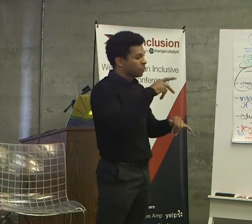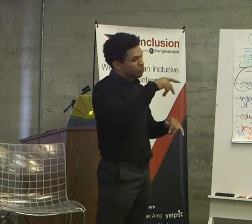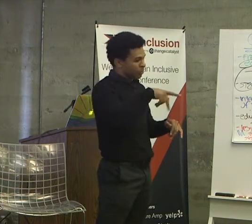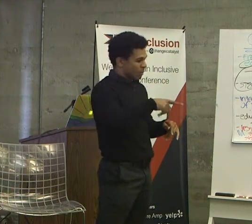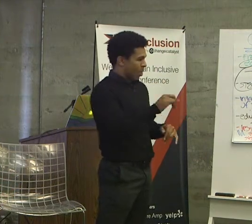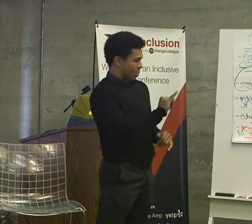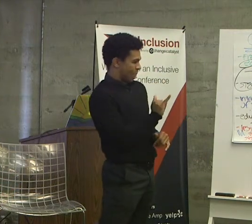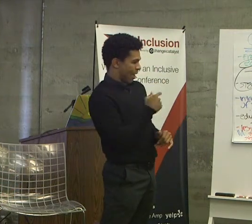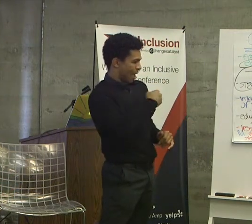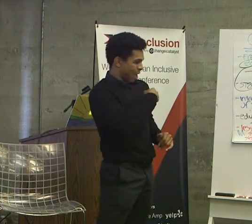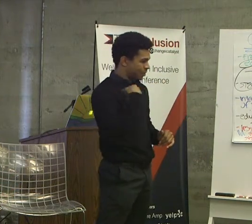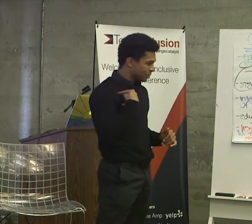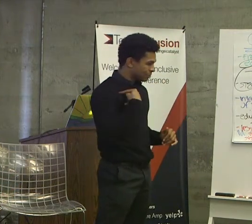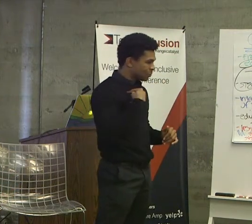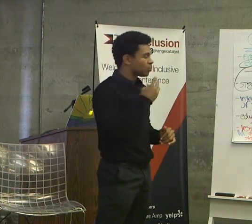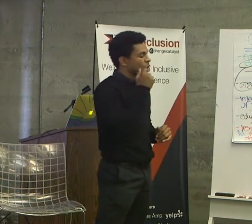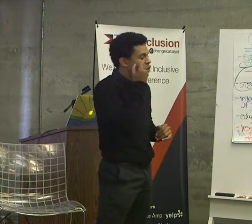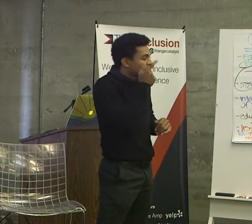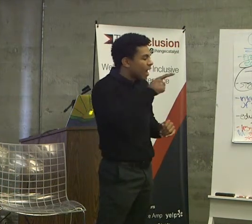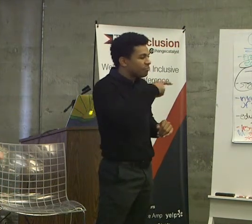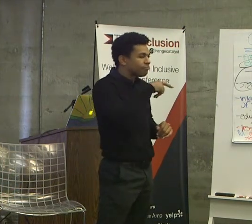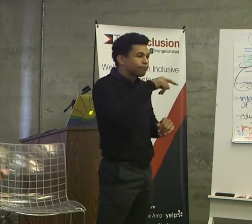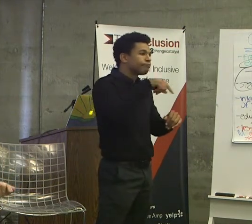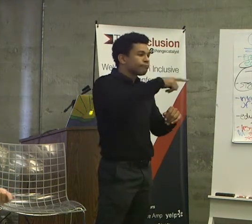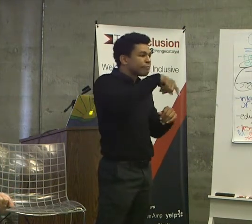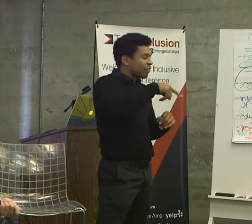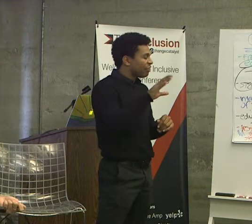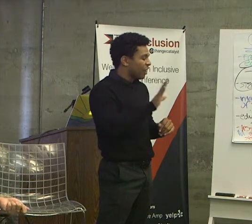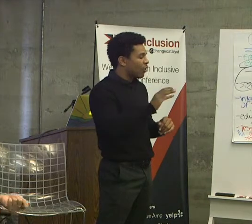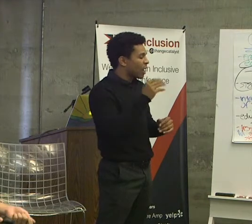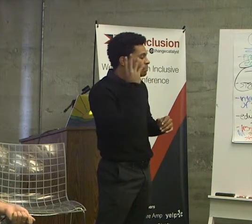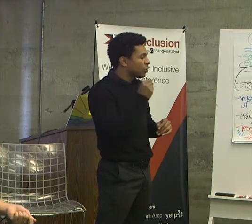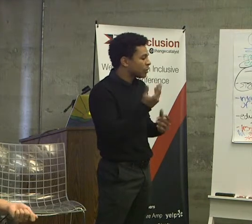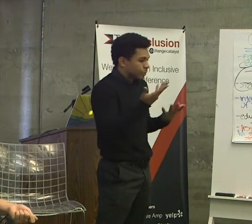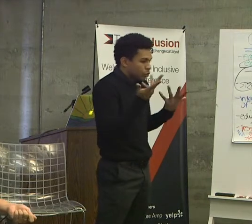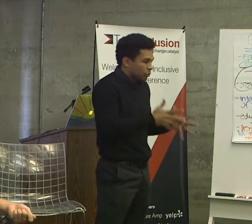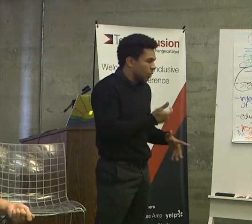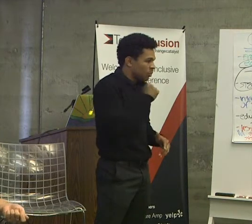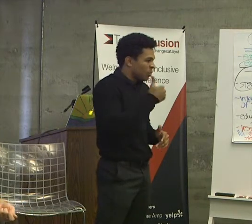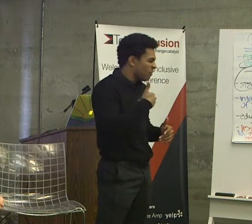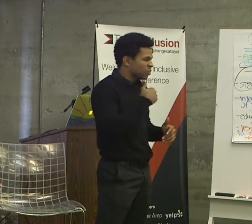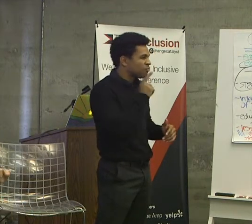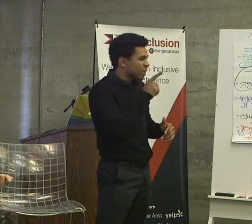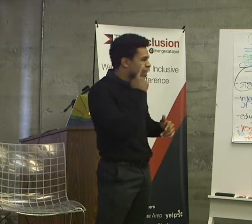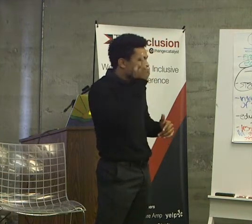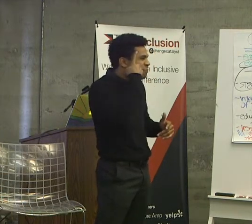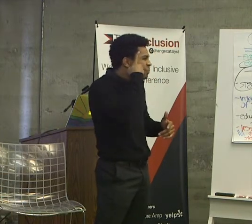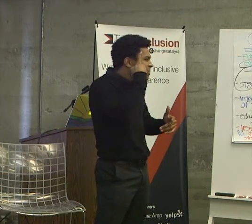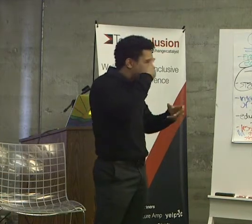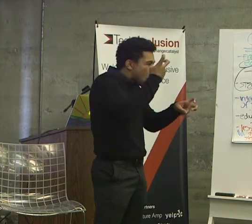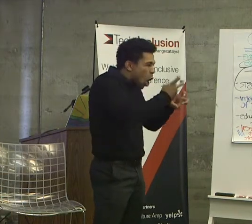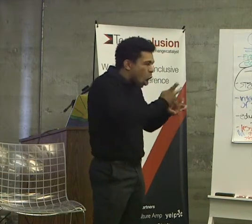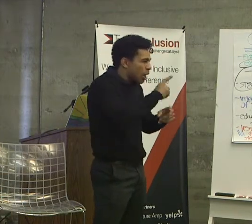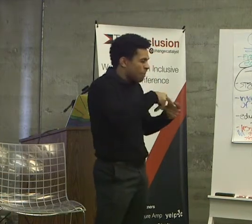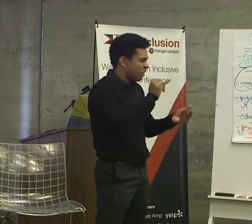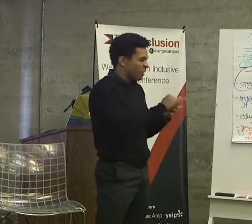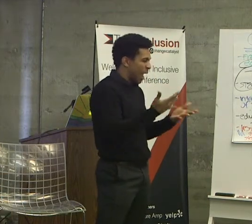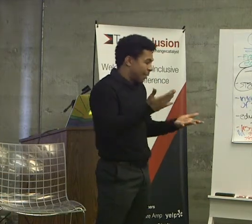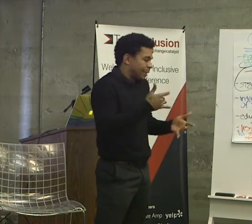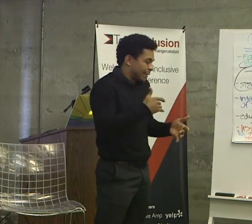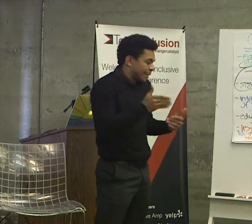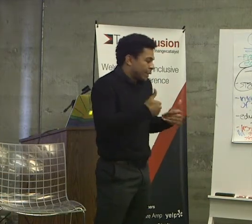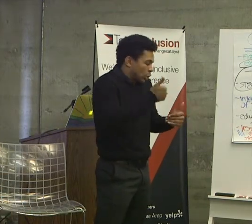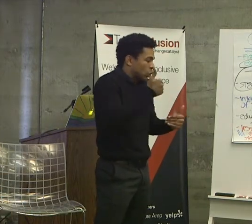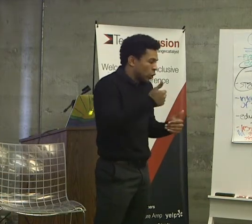We understand their experiences already, so we don't have to stretch very much to have empathy for that. And the third thing